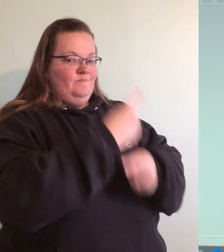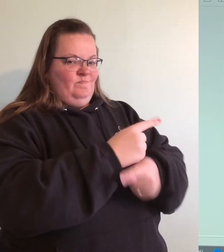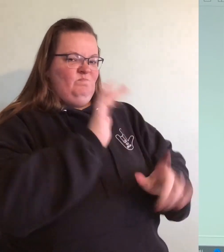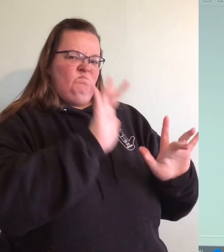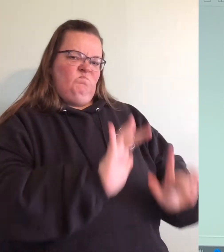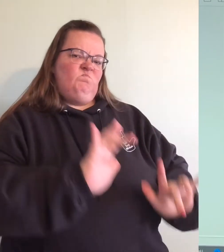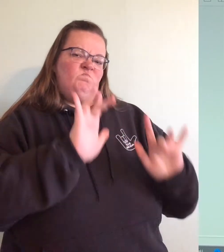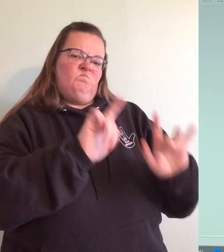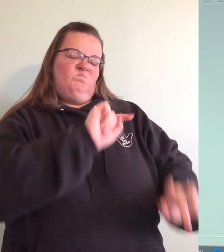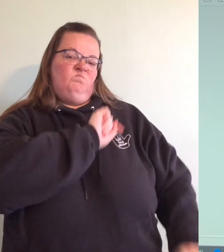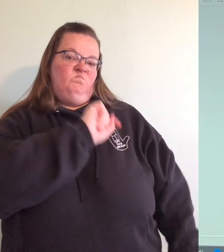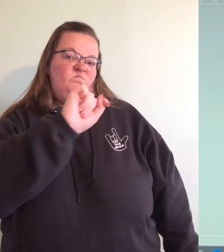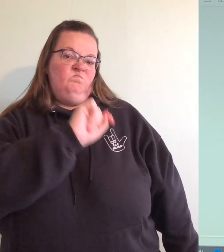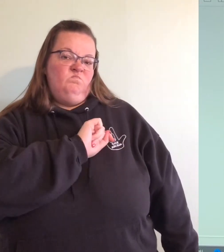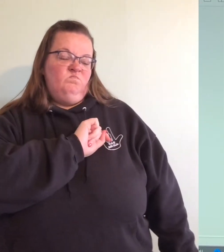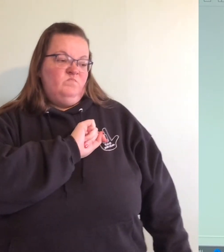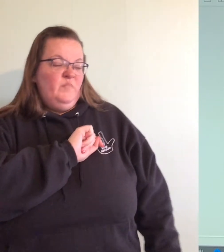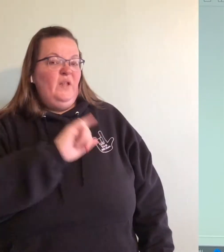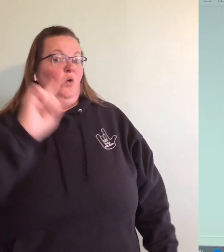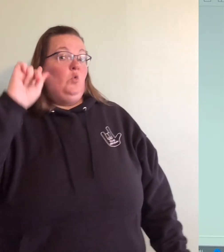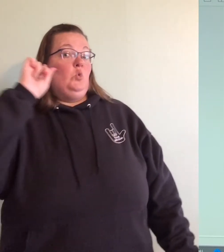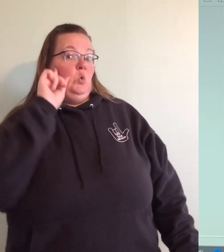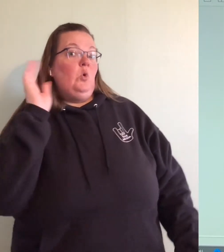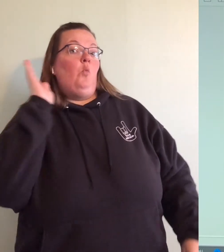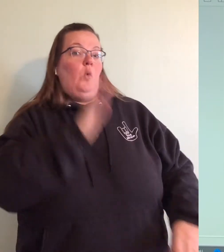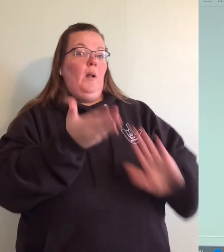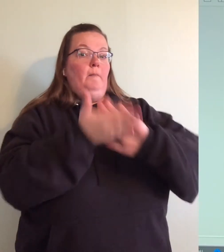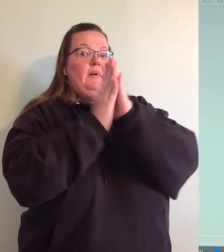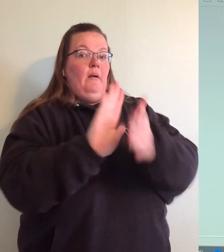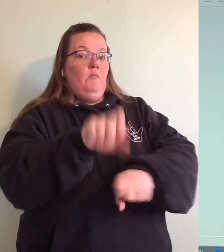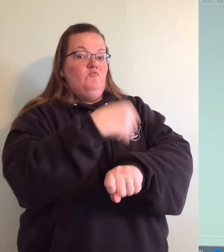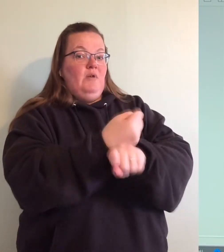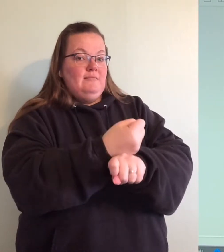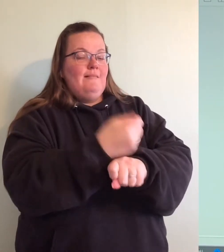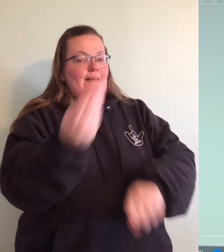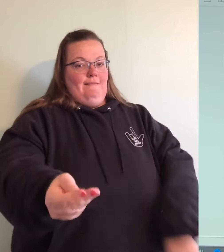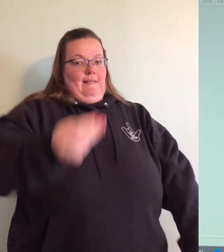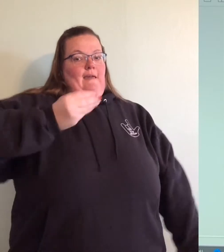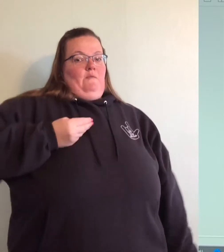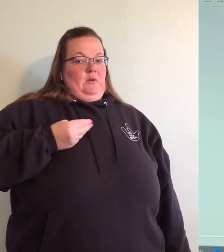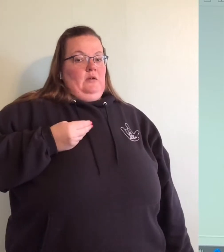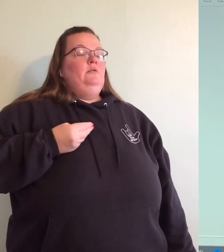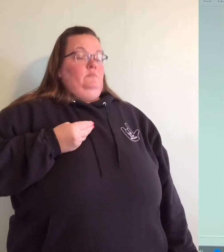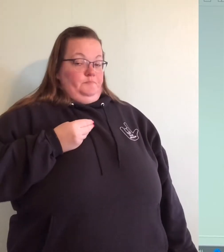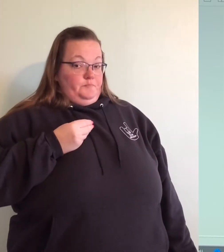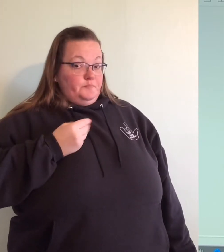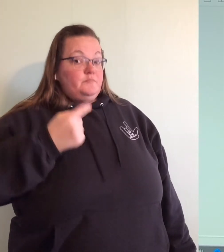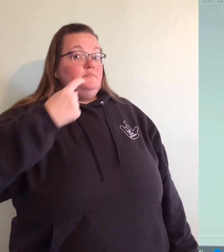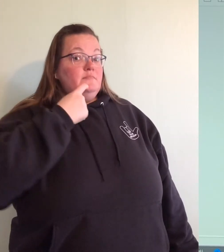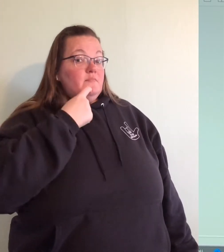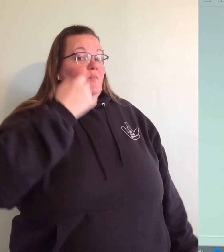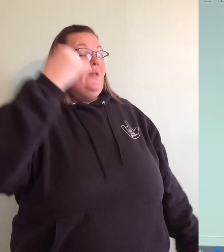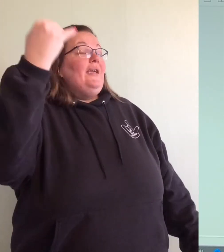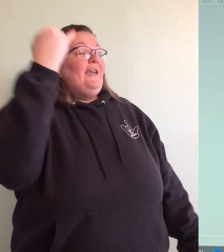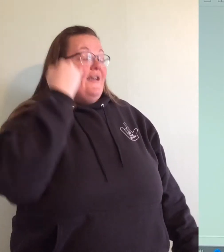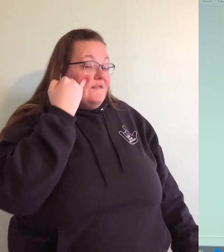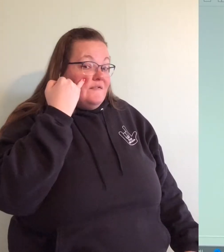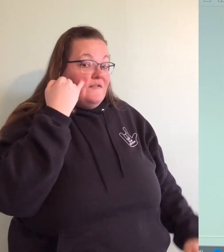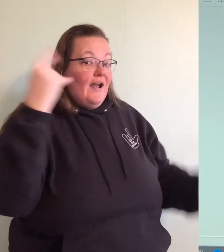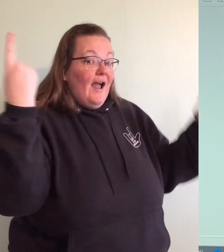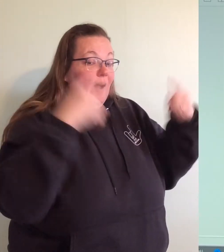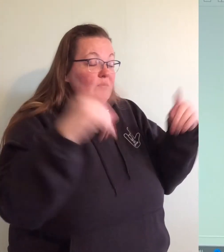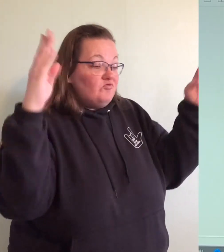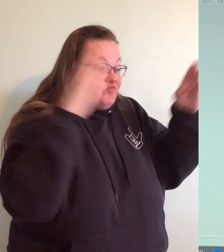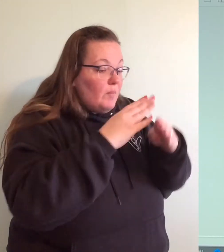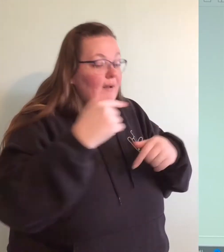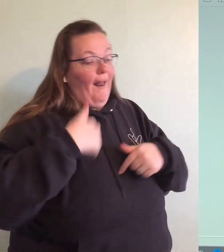"Poor fellow. He got wind of the arrest before it actually happened and handed this over to me. He said that if anything happened to him, I must